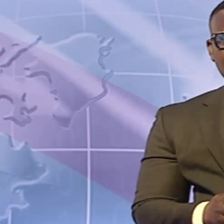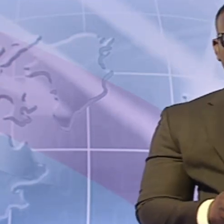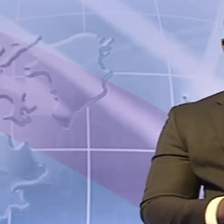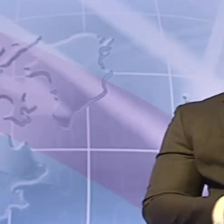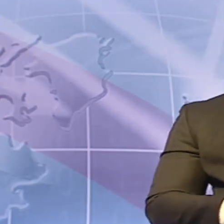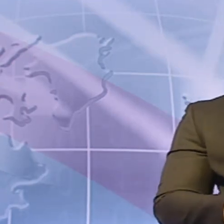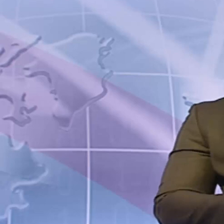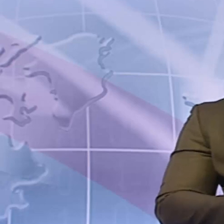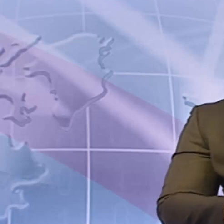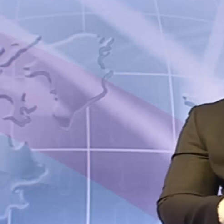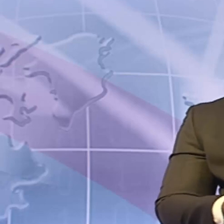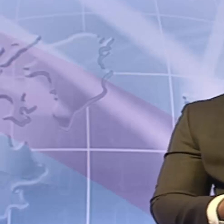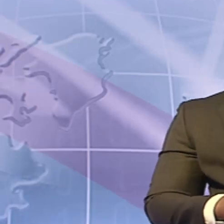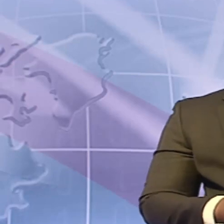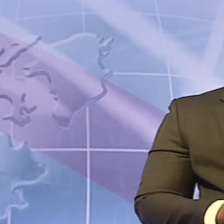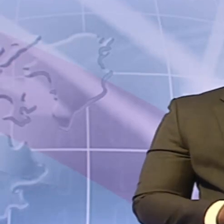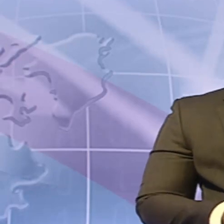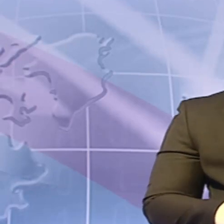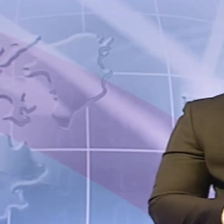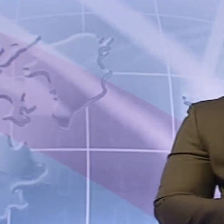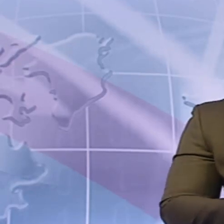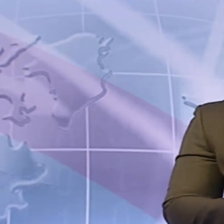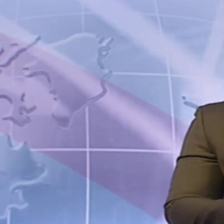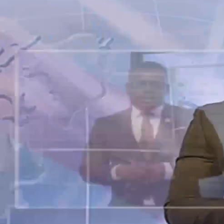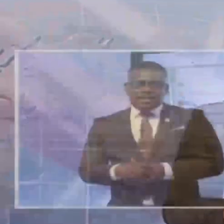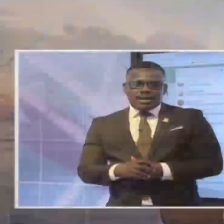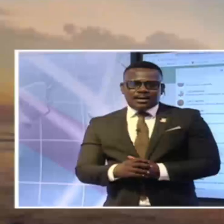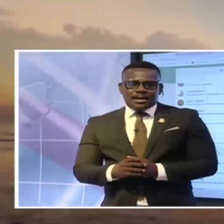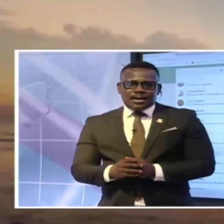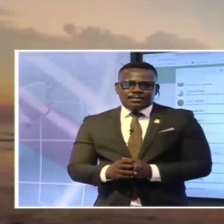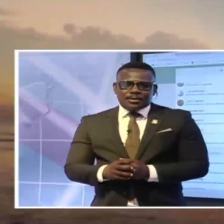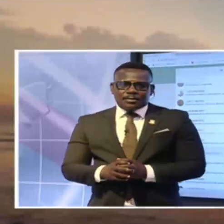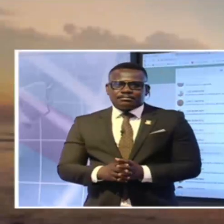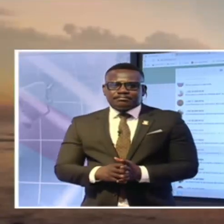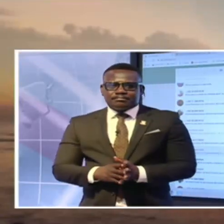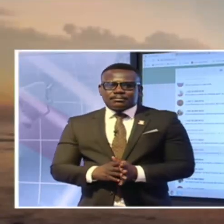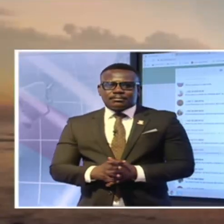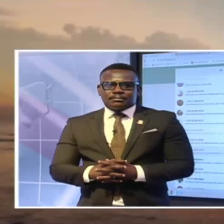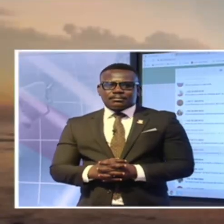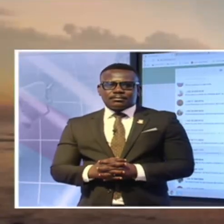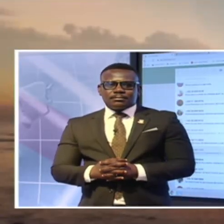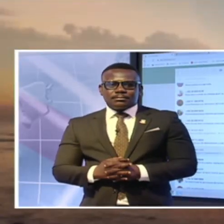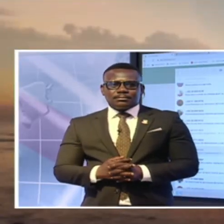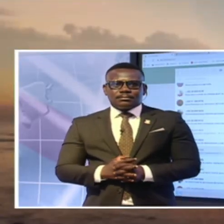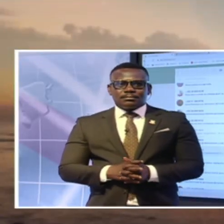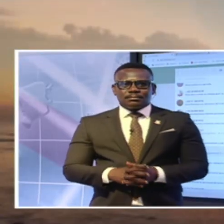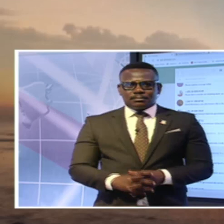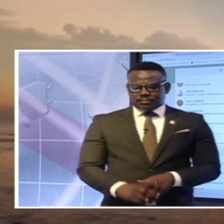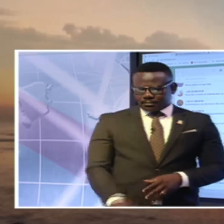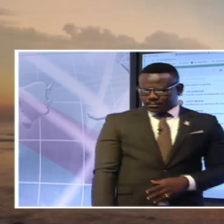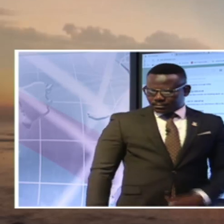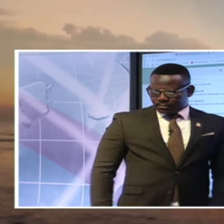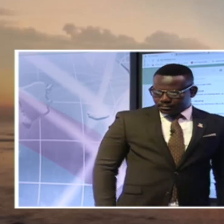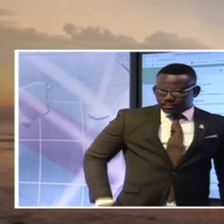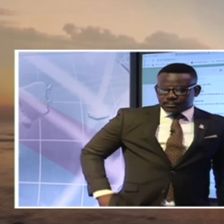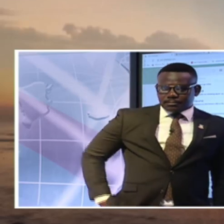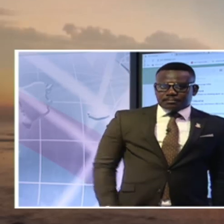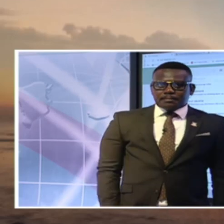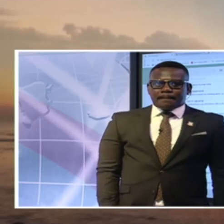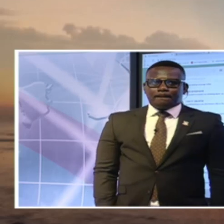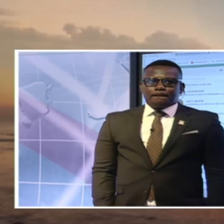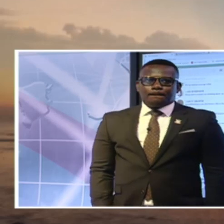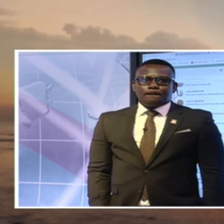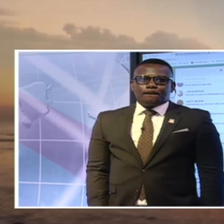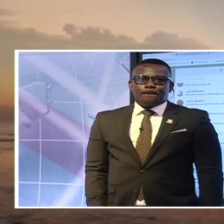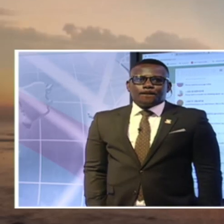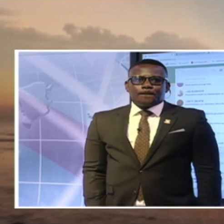because the link is back. And Information Minister Kojo Ponkroma is on the podium. Try to see if these people can